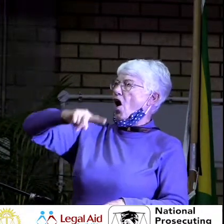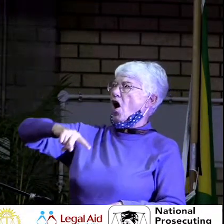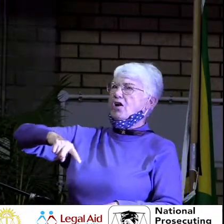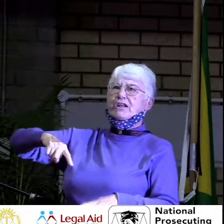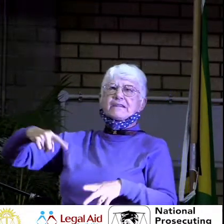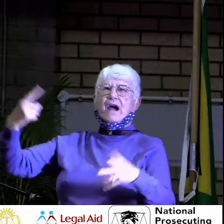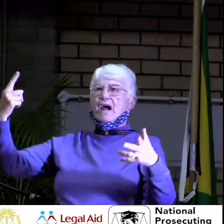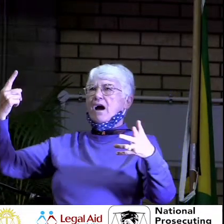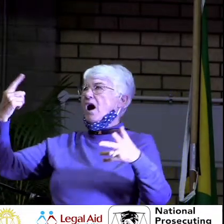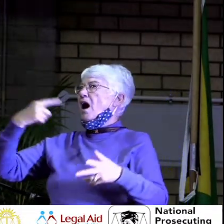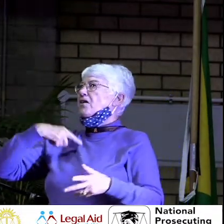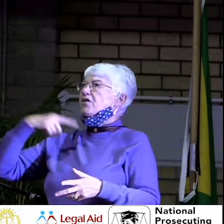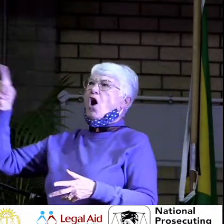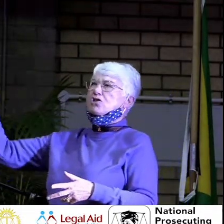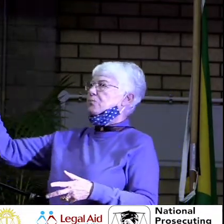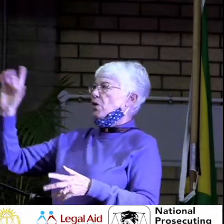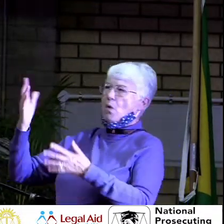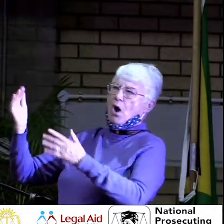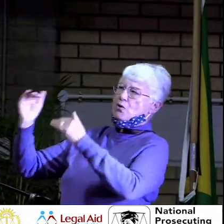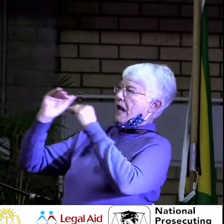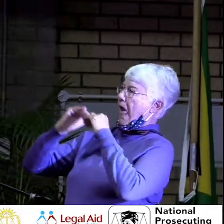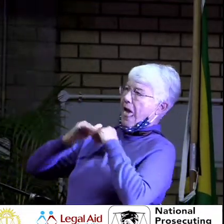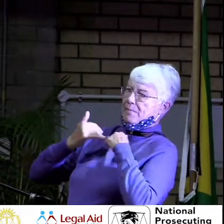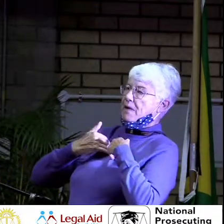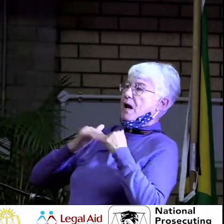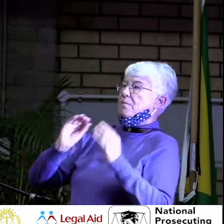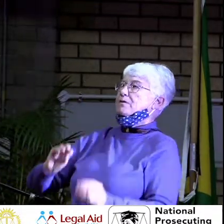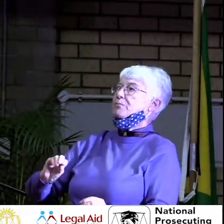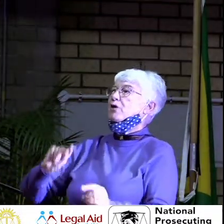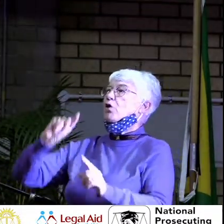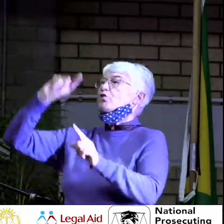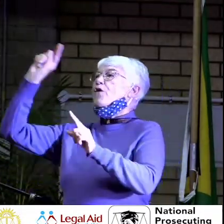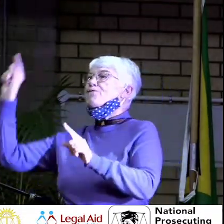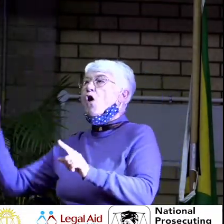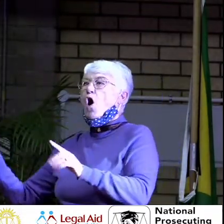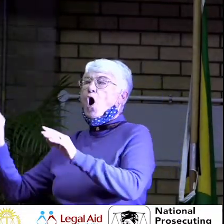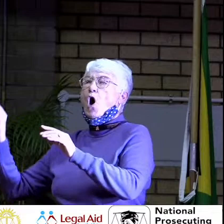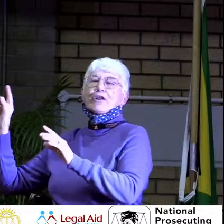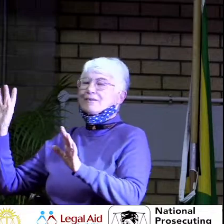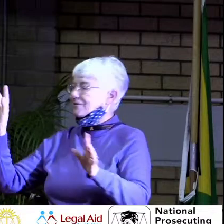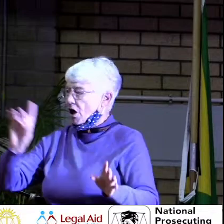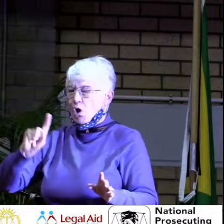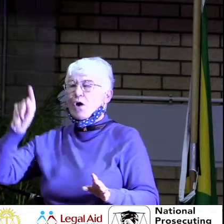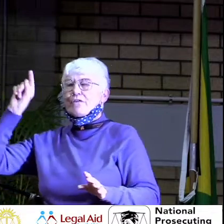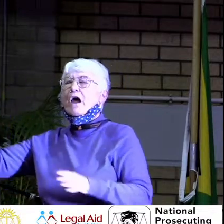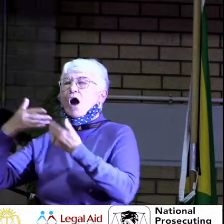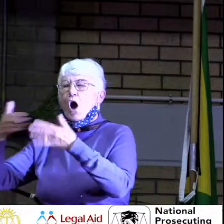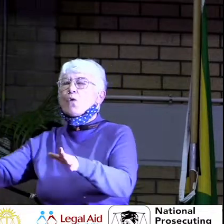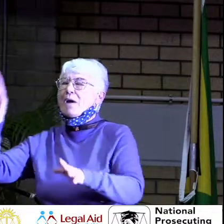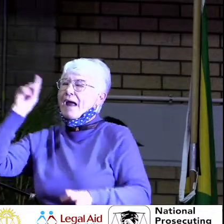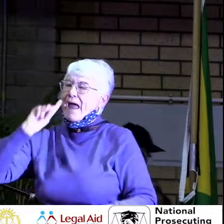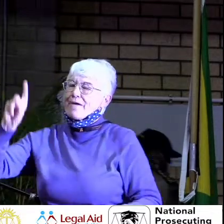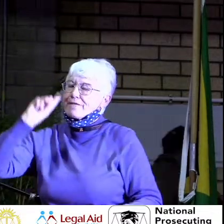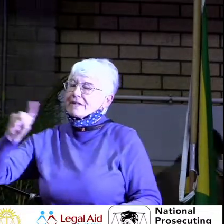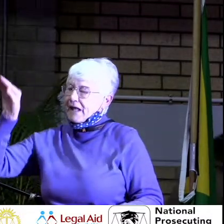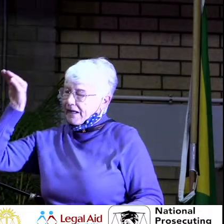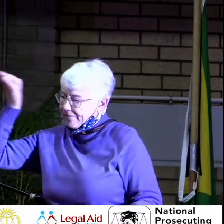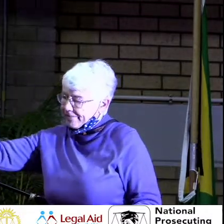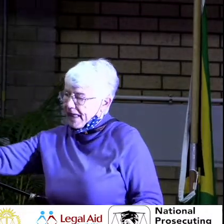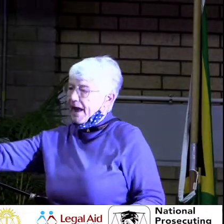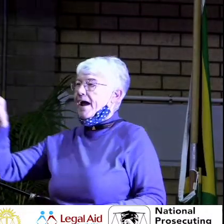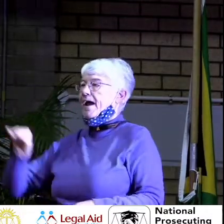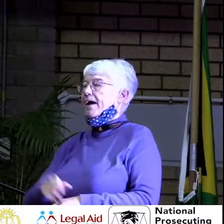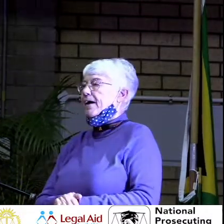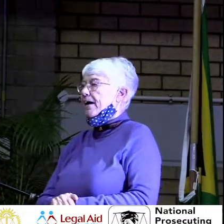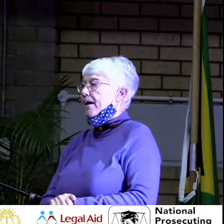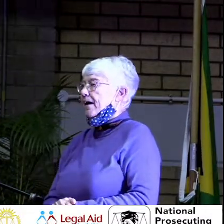to please staff the Tutuzela centers fully with the victim assistance officers. At our